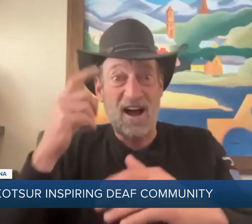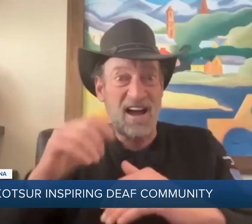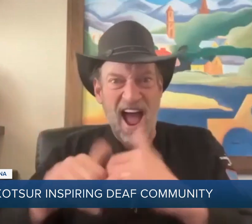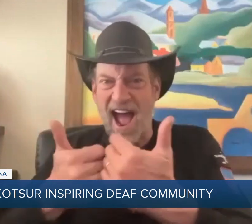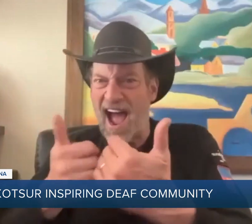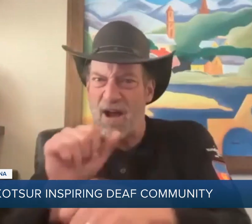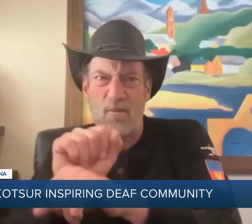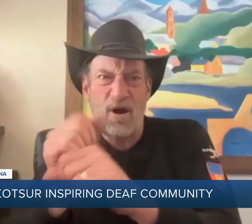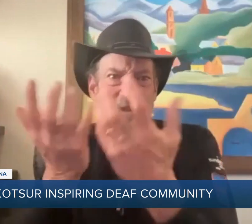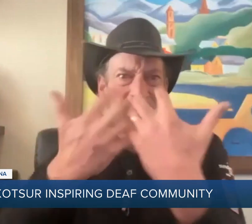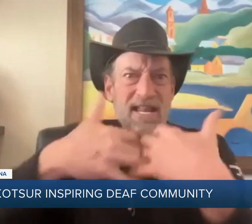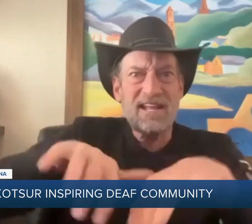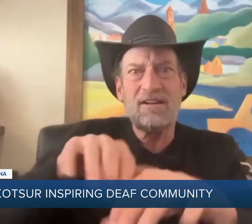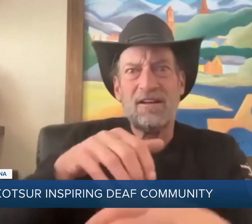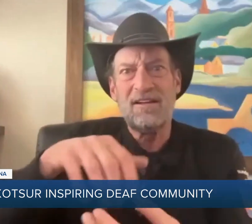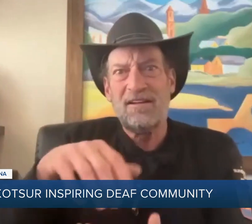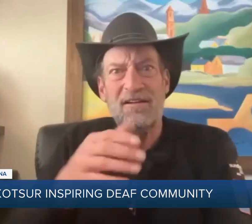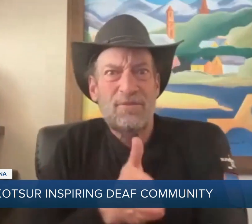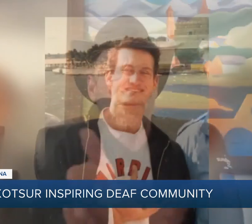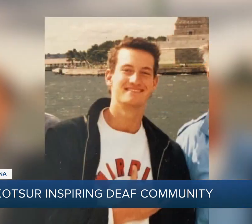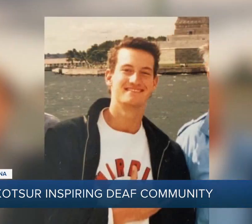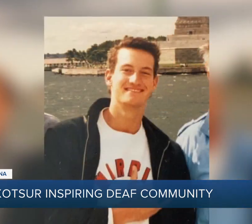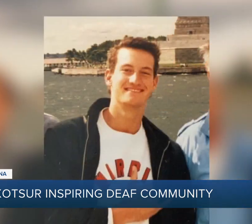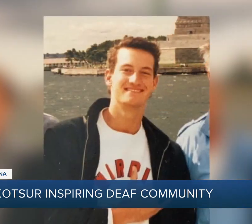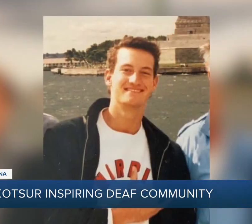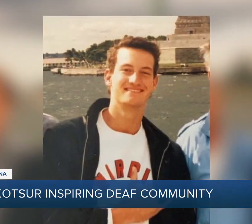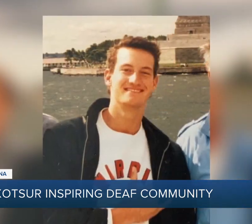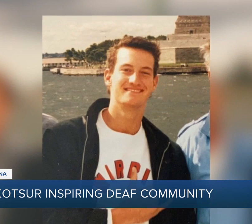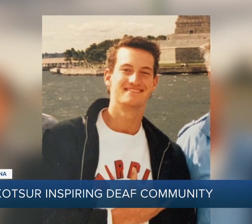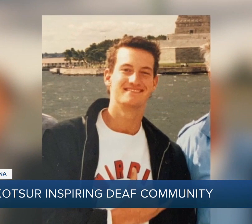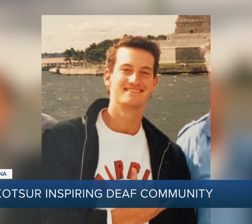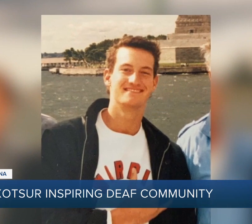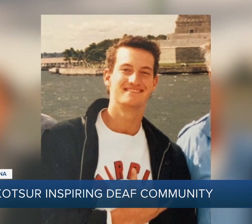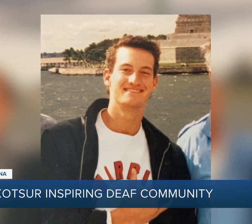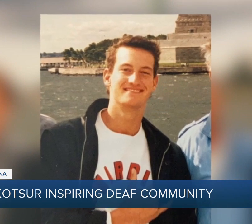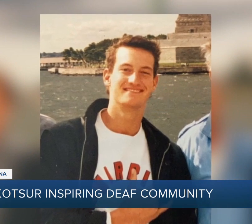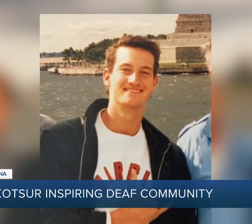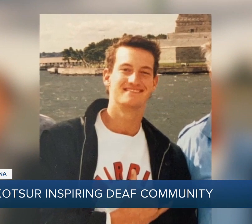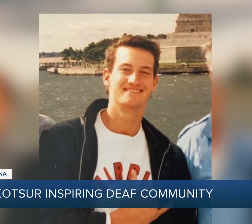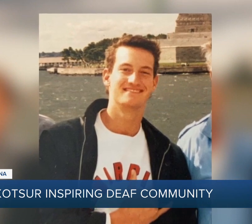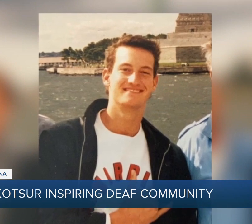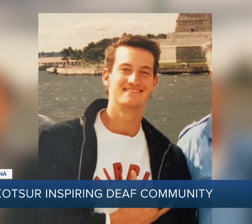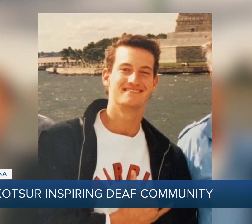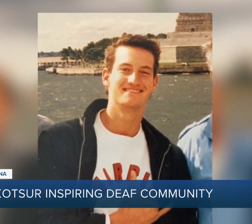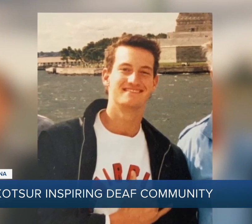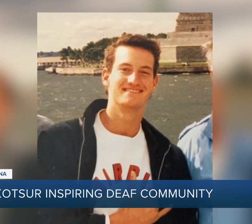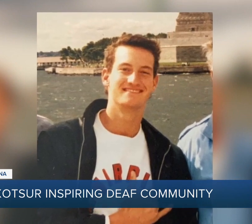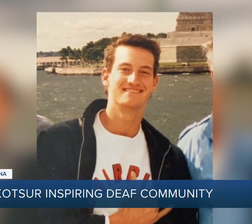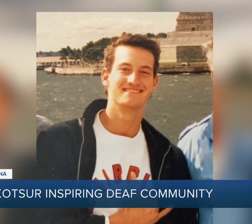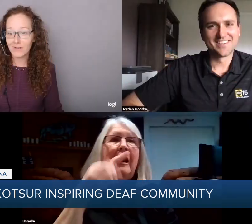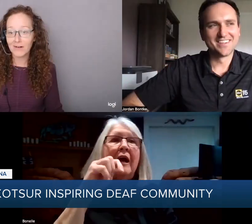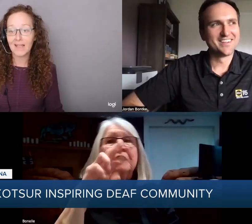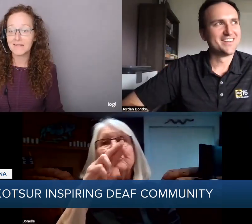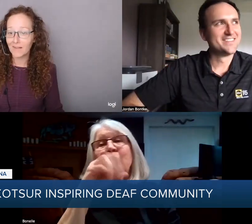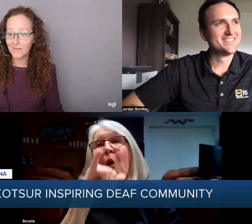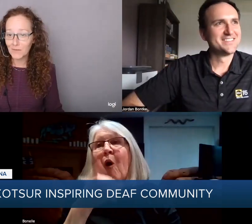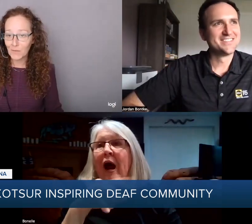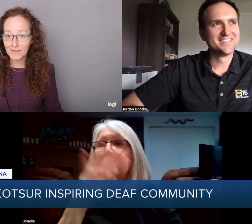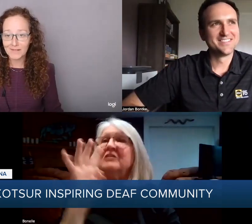beginning to open its mind. When he took his first drama class at Westwood High, telling others in a hearing world he wanted to be an actor had its